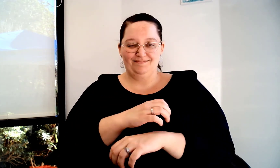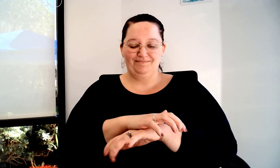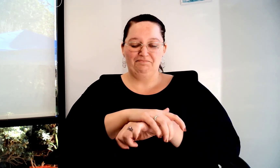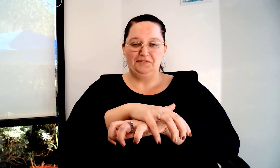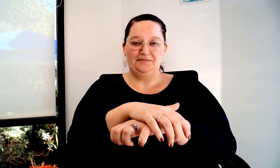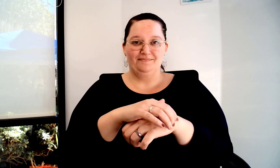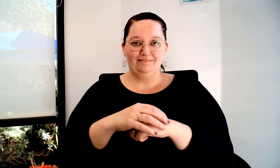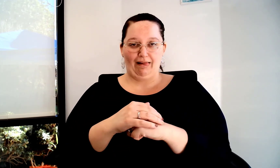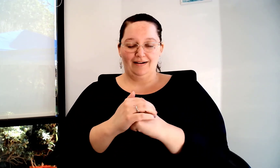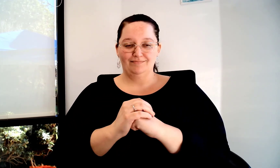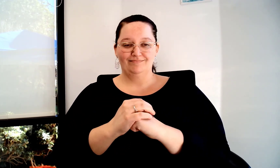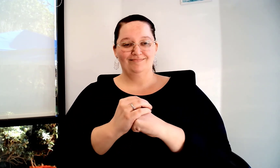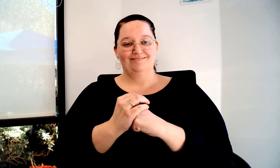Ugh, spiders. Ugh.